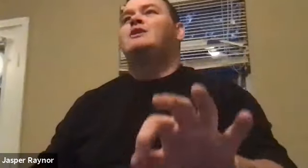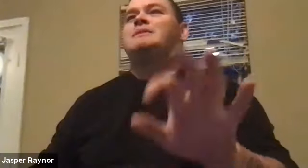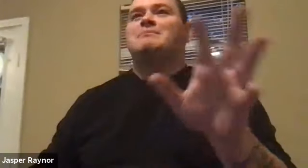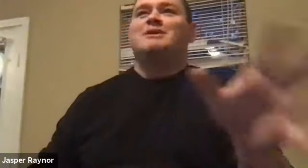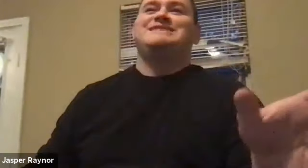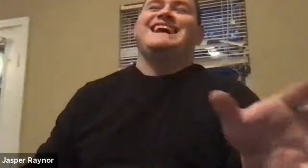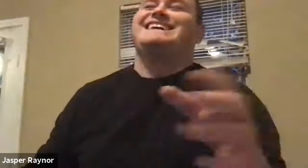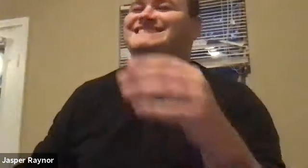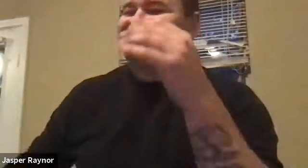up in the boondocks.